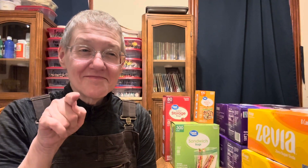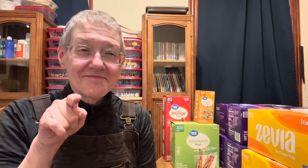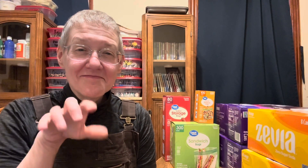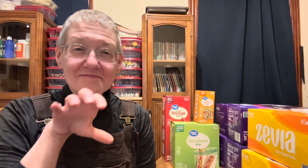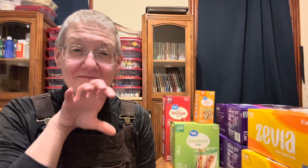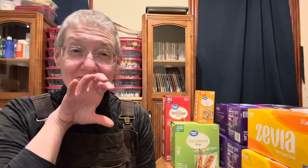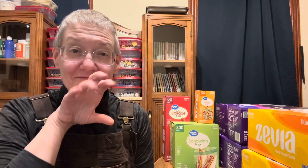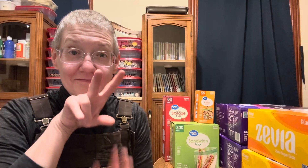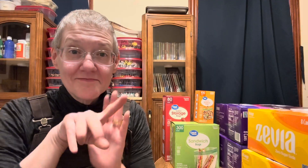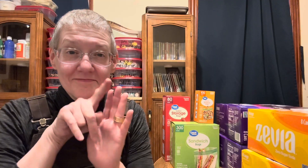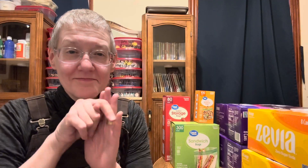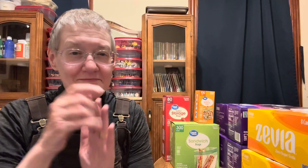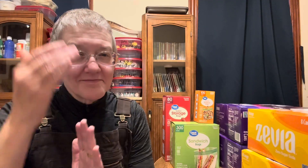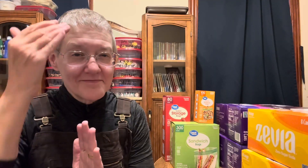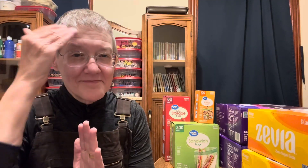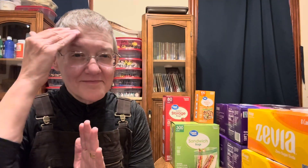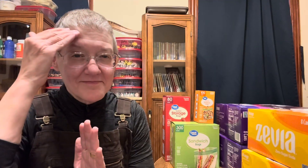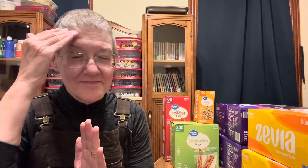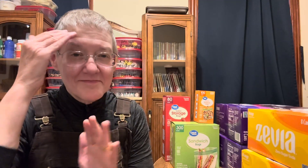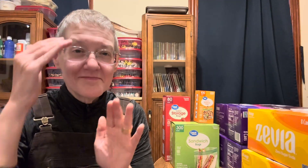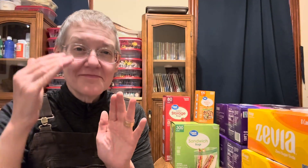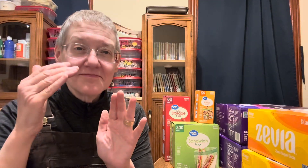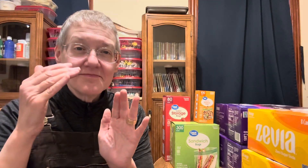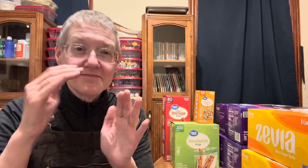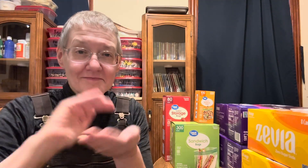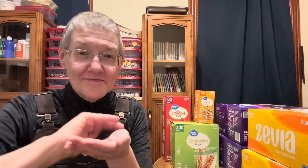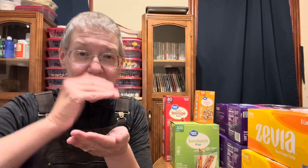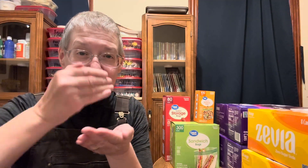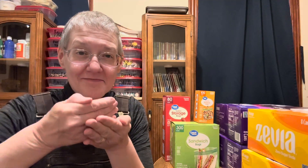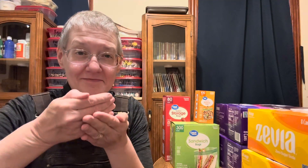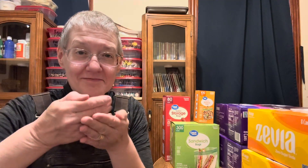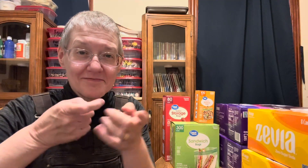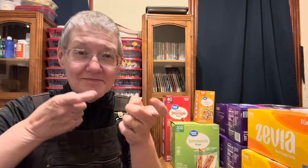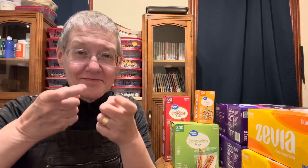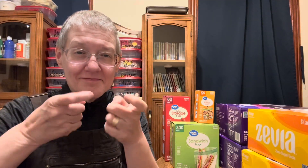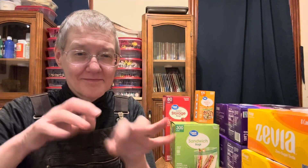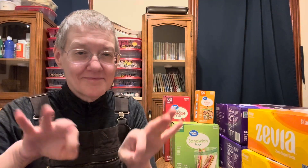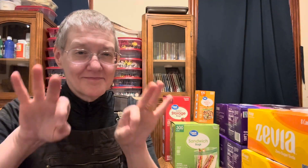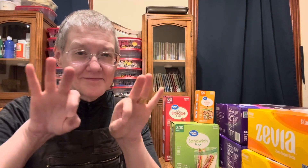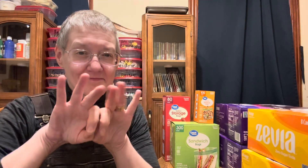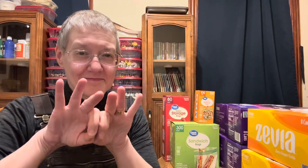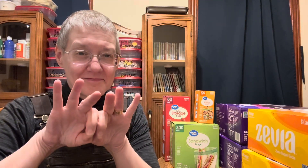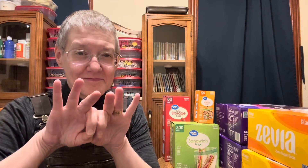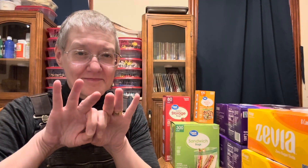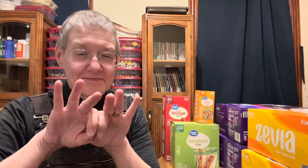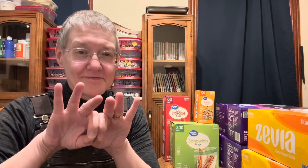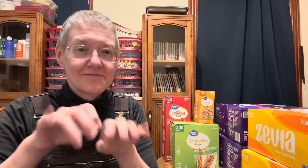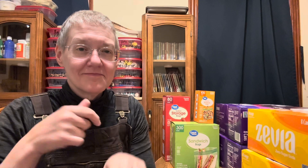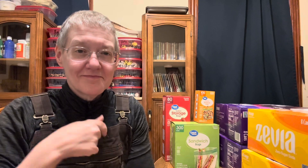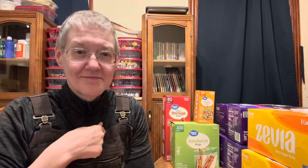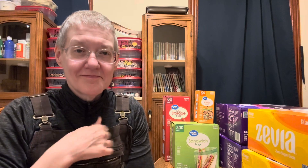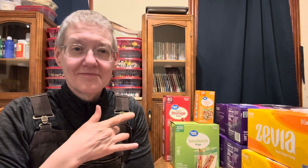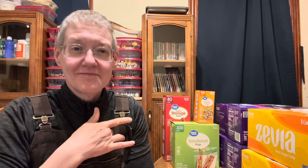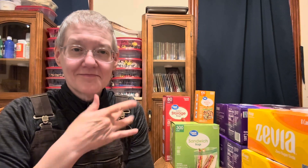So if you've watched any of our previous videos, you know I'm really big on portion control. That's really important for